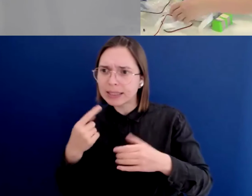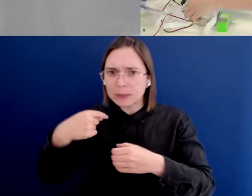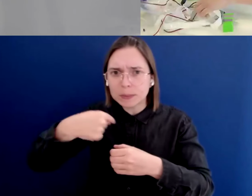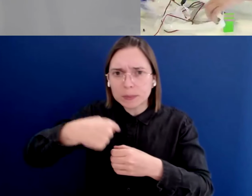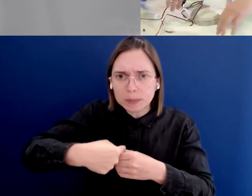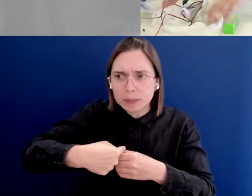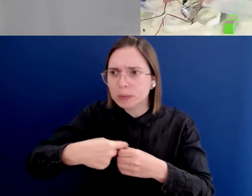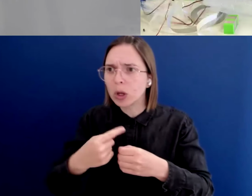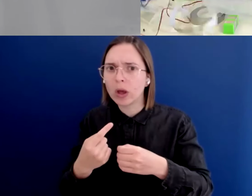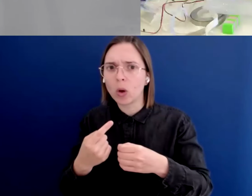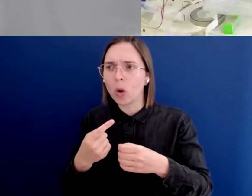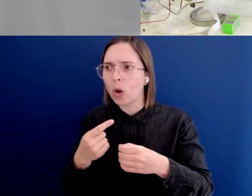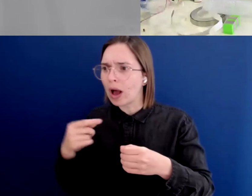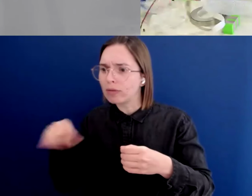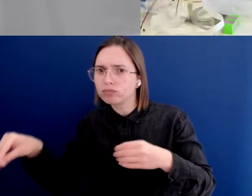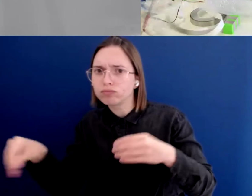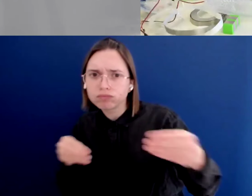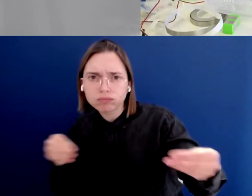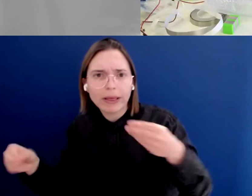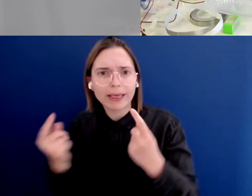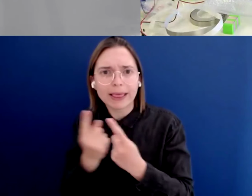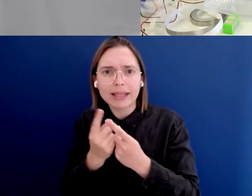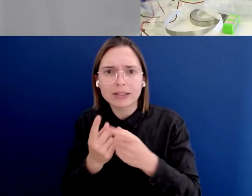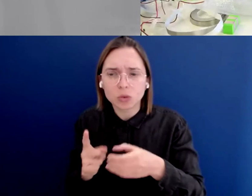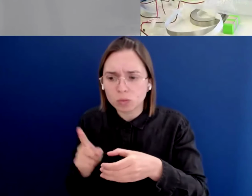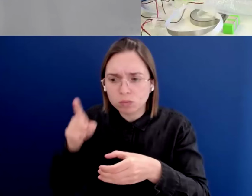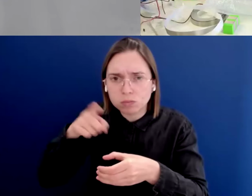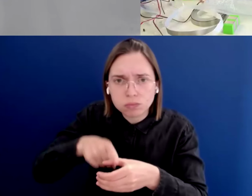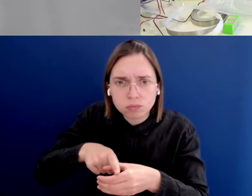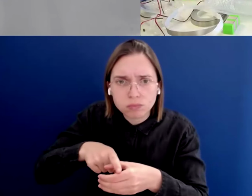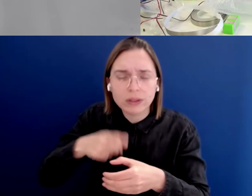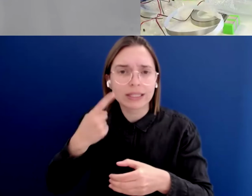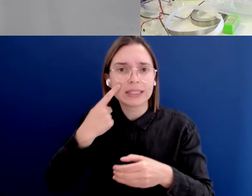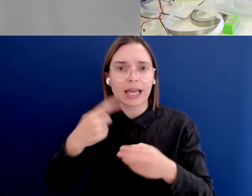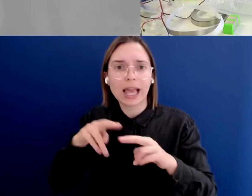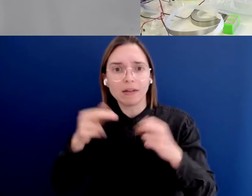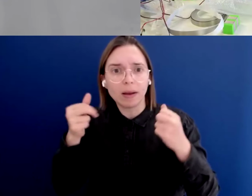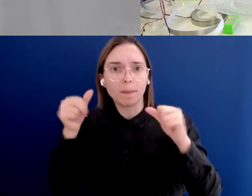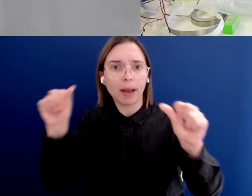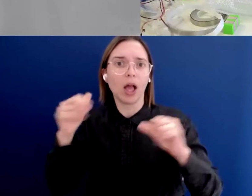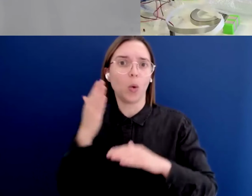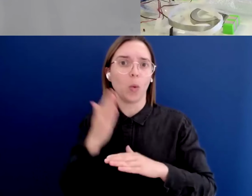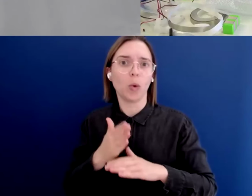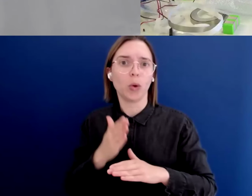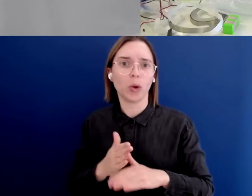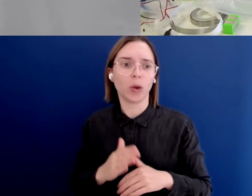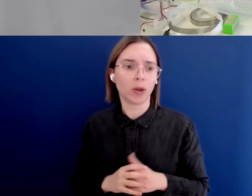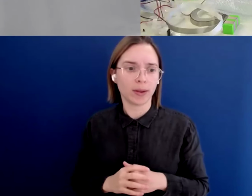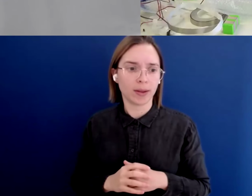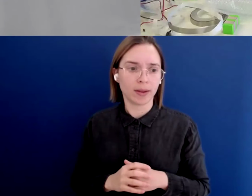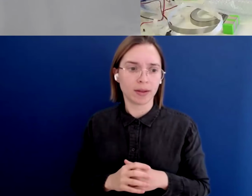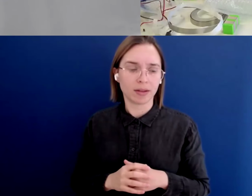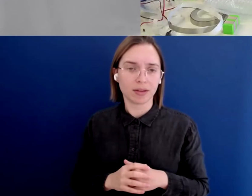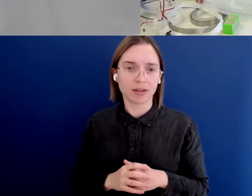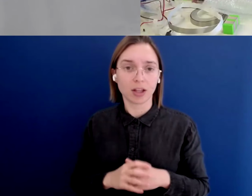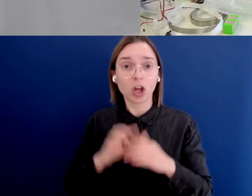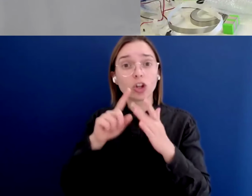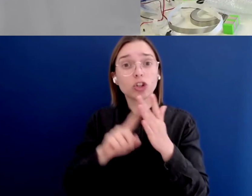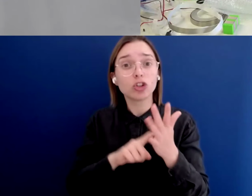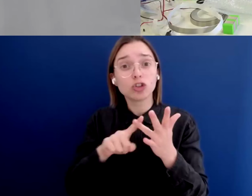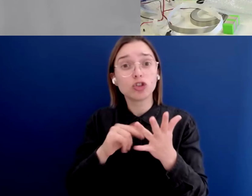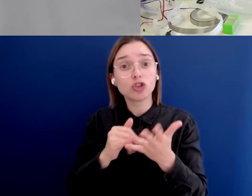that working. Yes. So another question, has anyone had problems